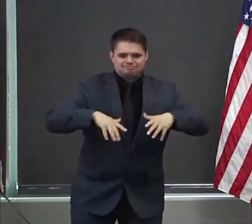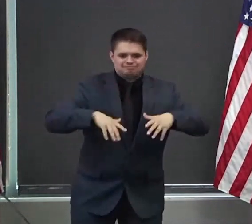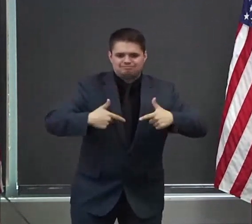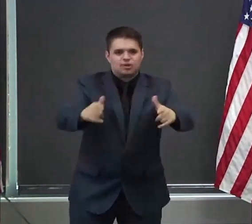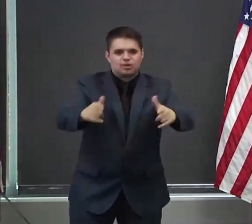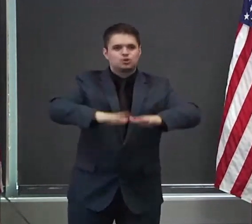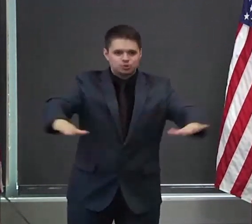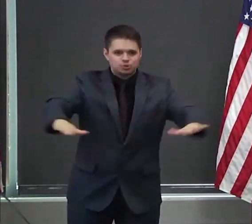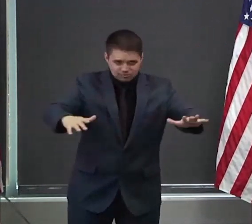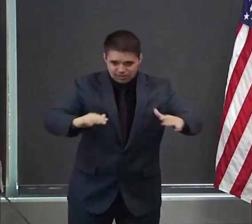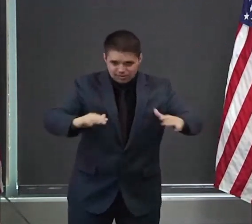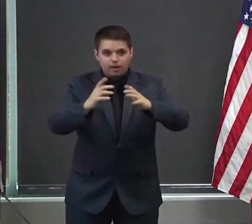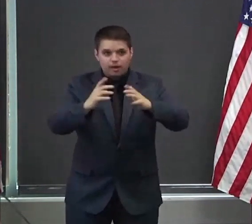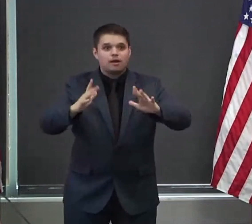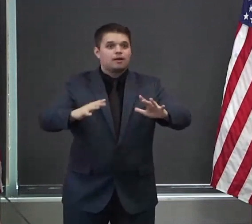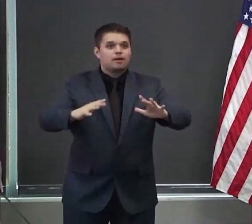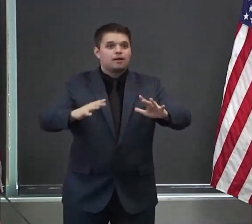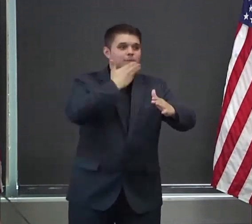mode.